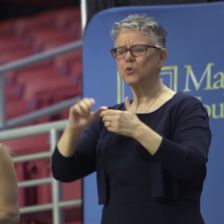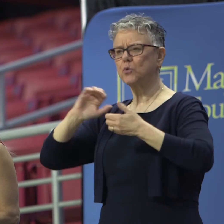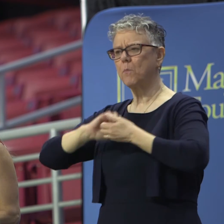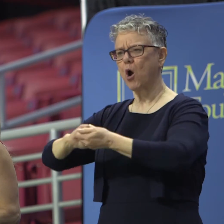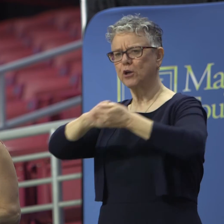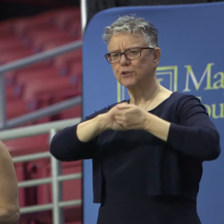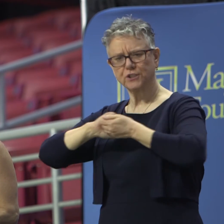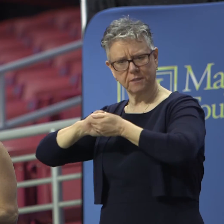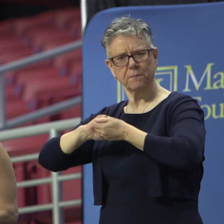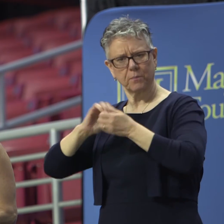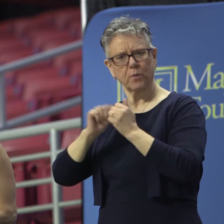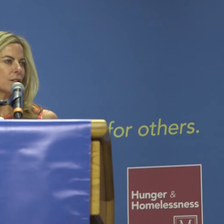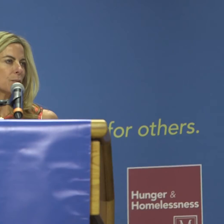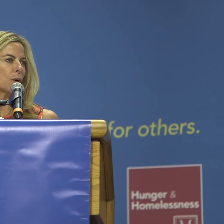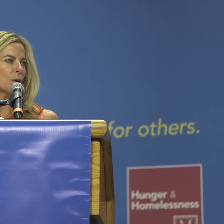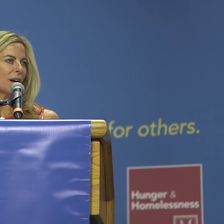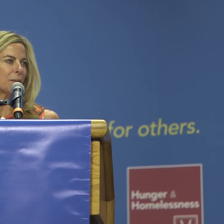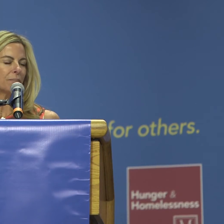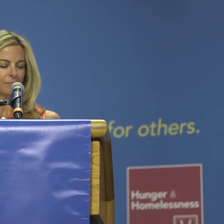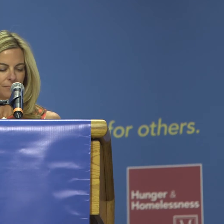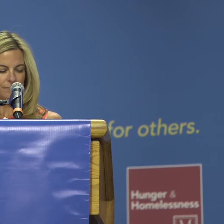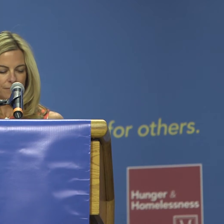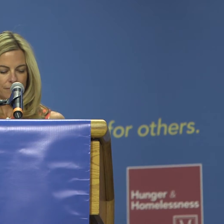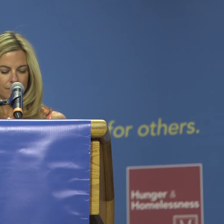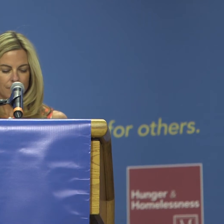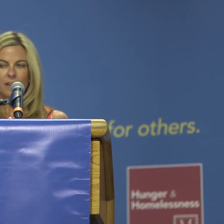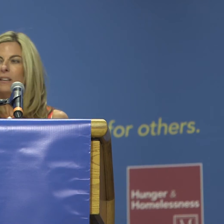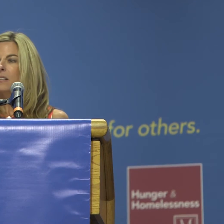partnership with the Maguire Scholars Program.